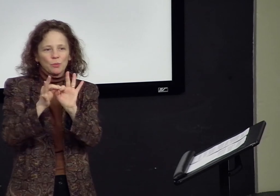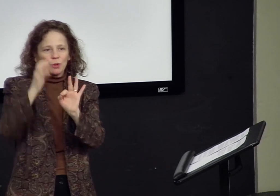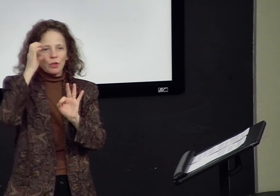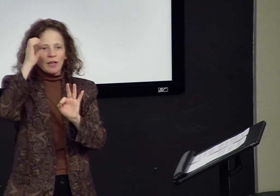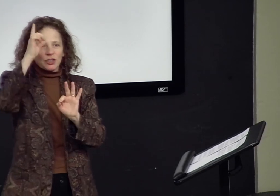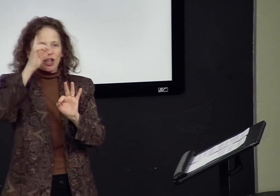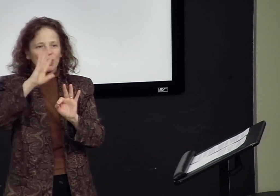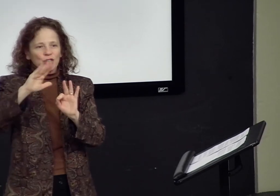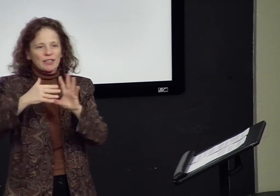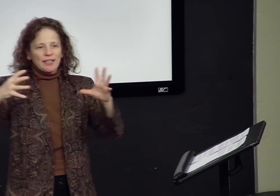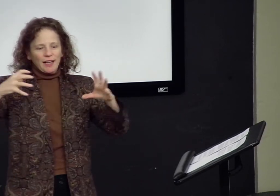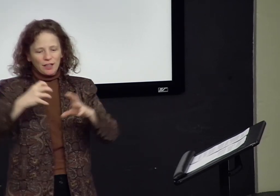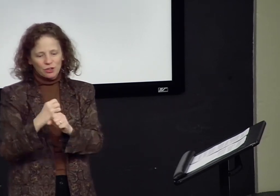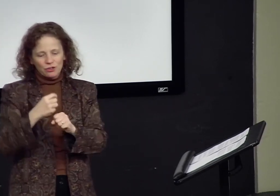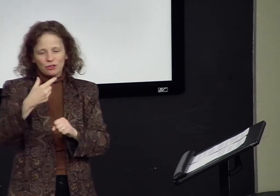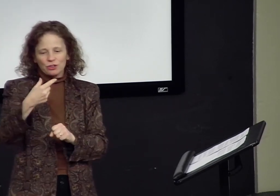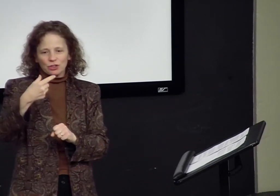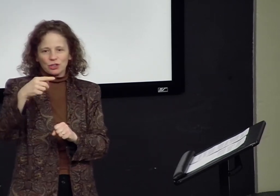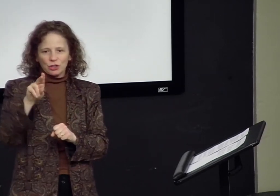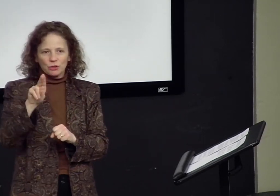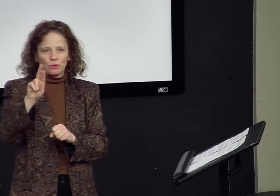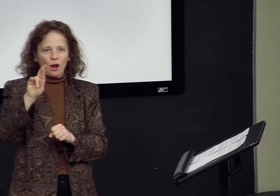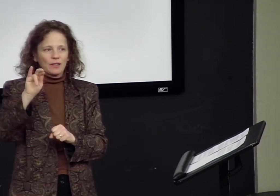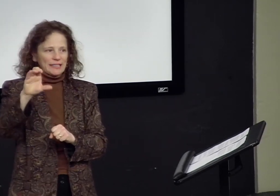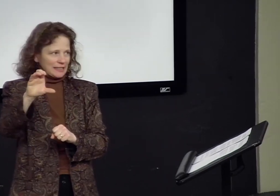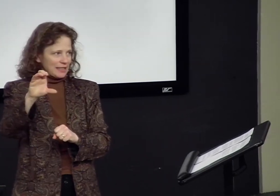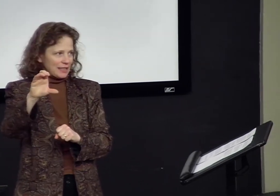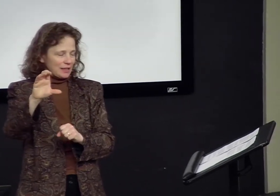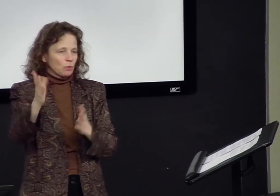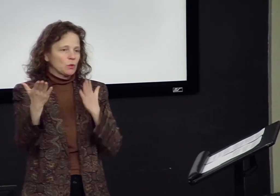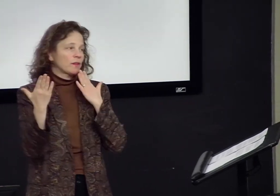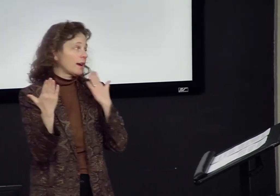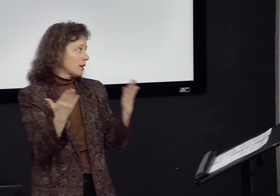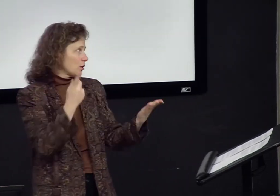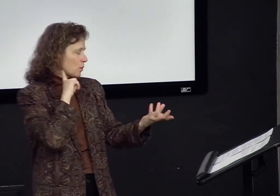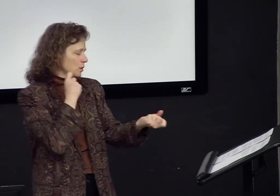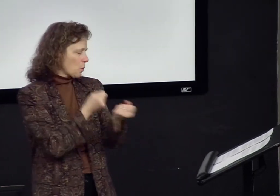Gallaudet University Regional Educational Interpreting Center, the